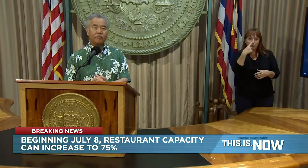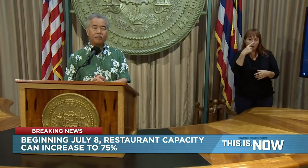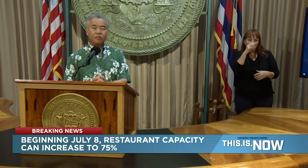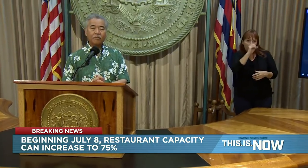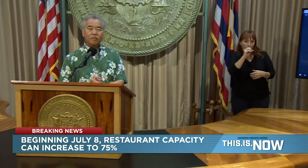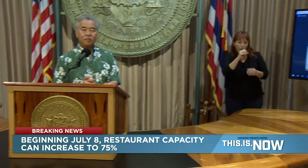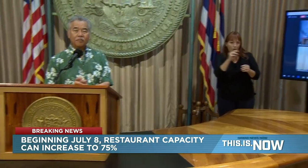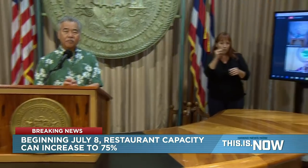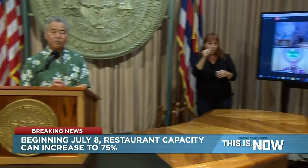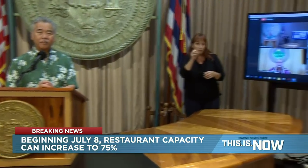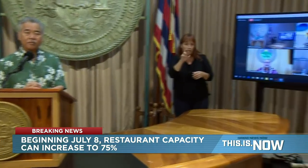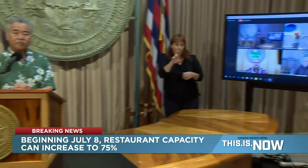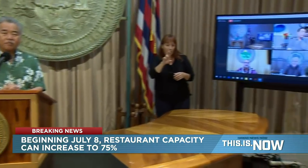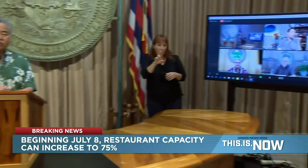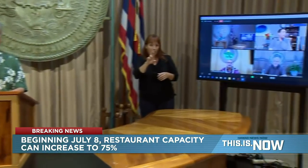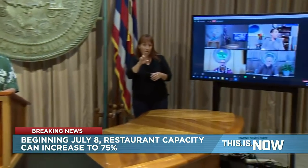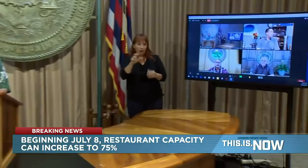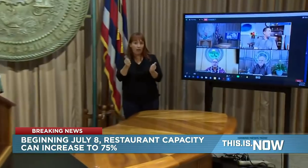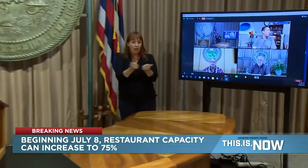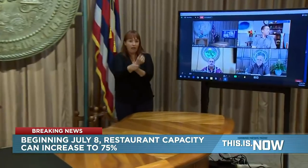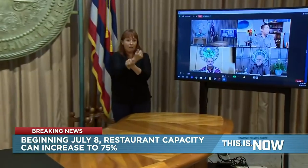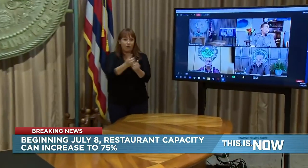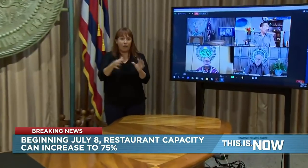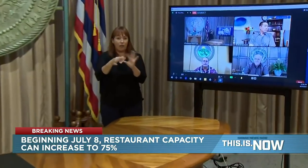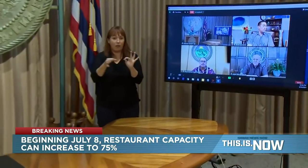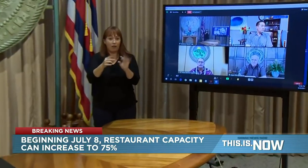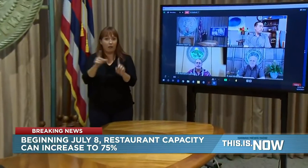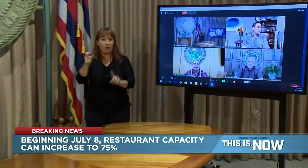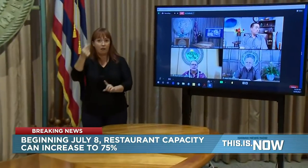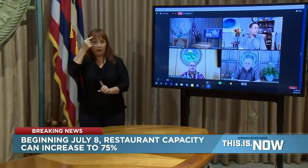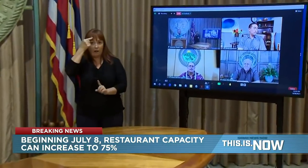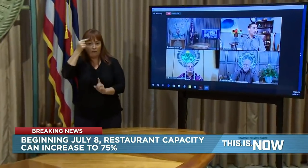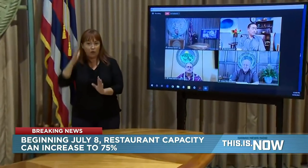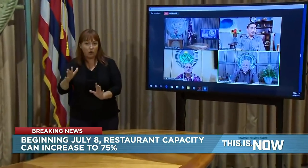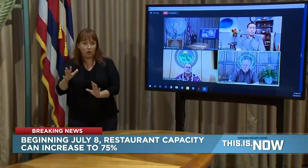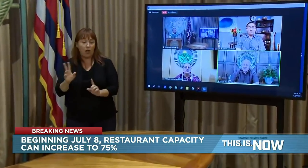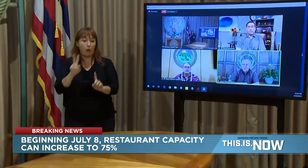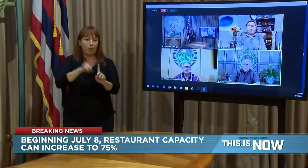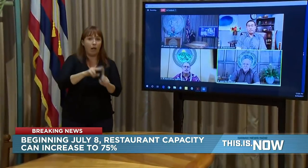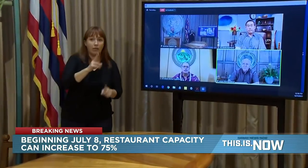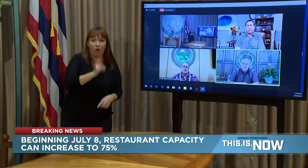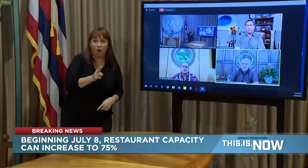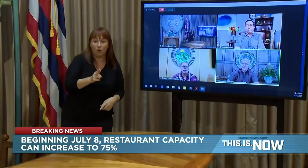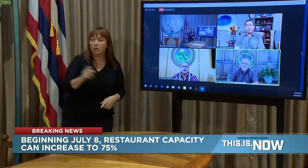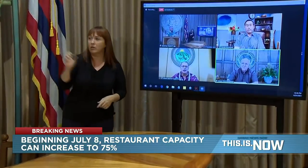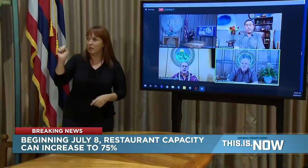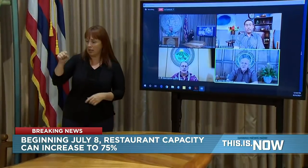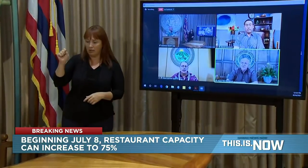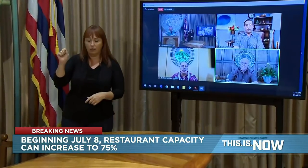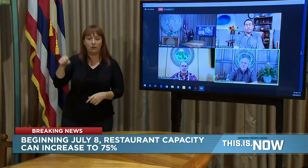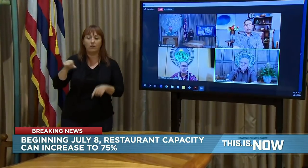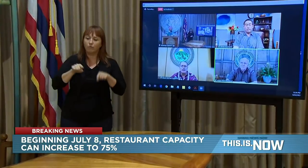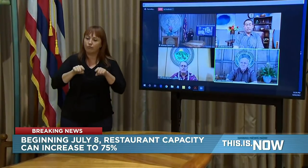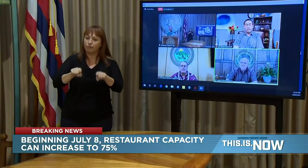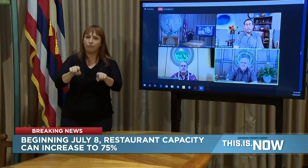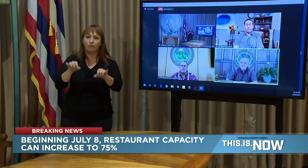clear. So everything that the governor's saying also applies to Honolulu. That's the way it's been. We've been consistent with that.